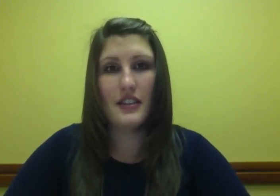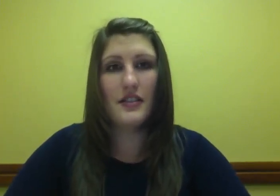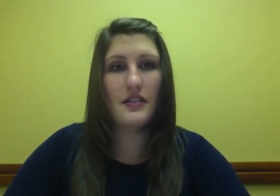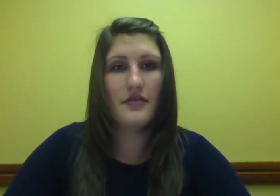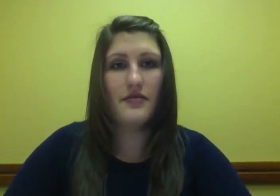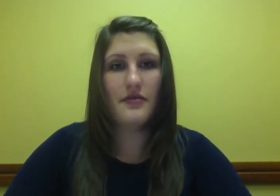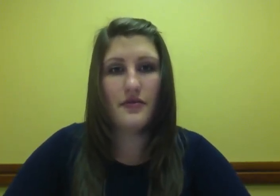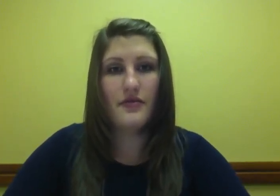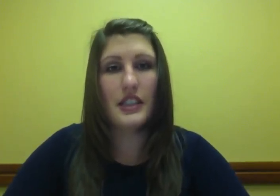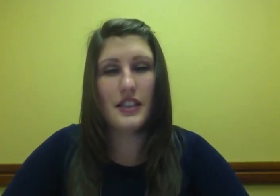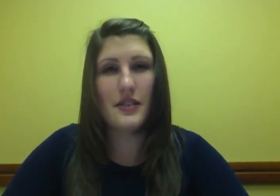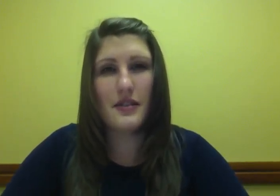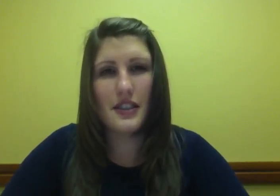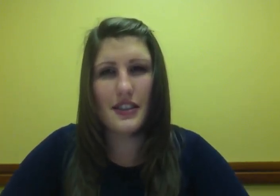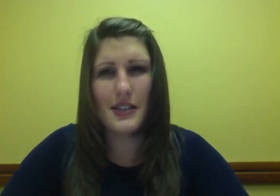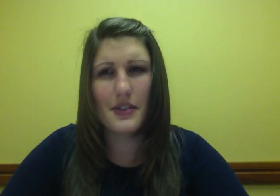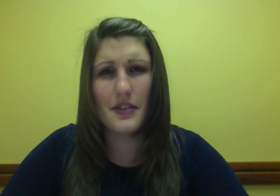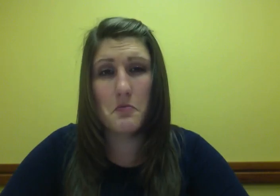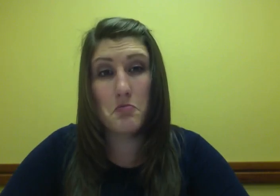Holocaust. I guess that, is that the same sign?